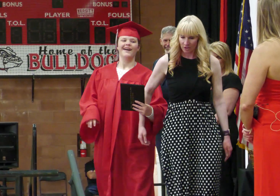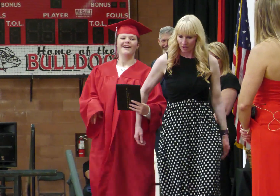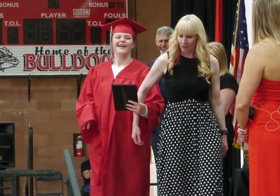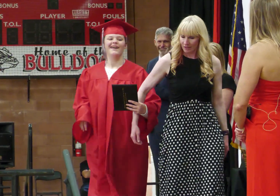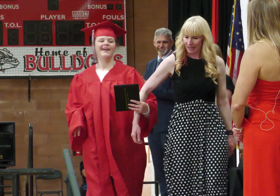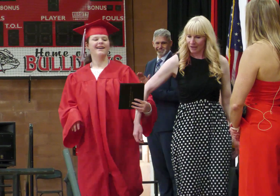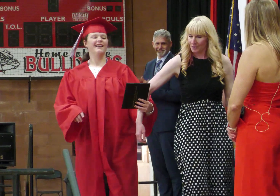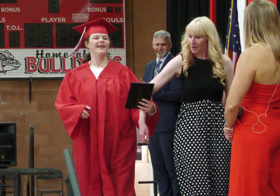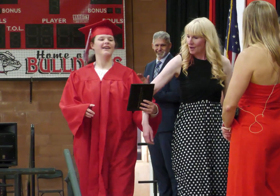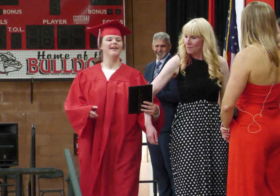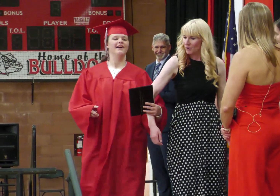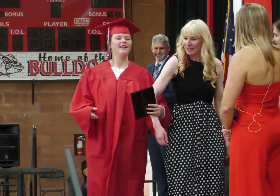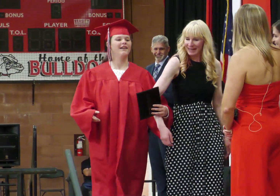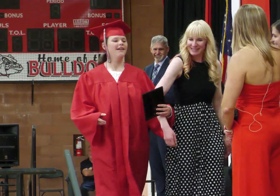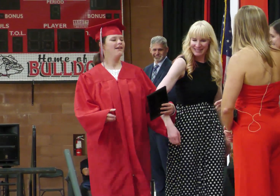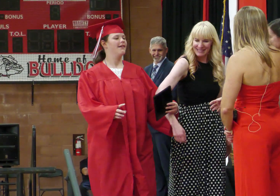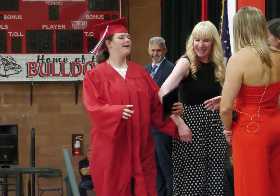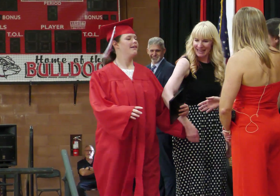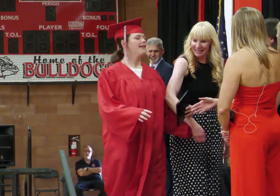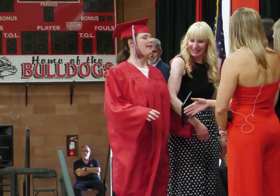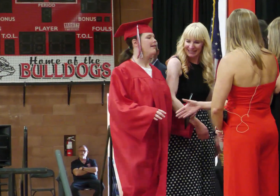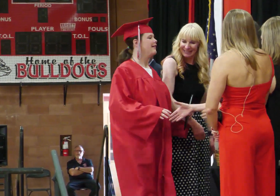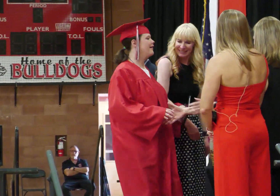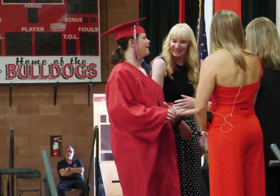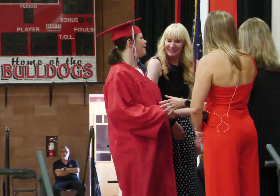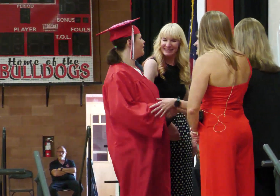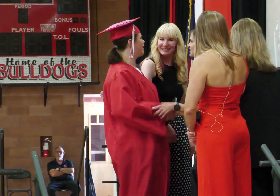be congratulated by Miss Jennifer Thompson,